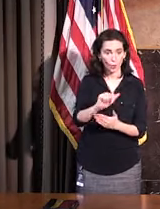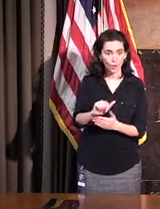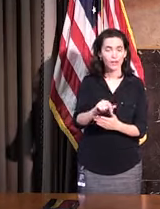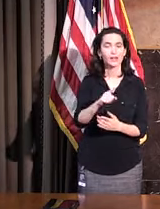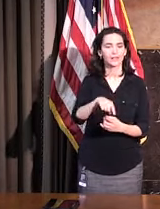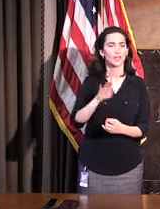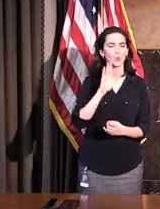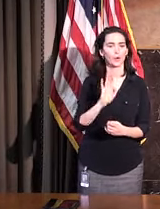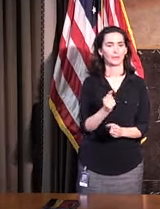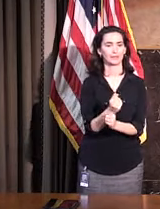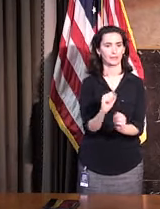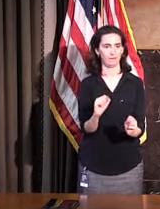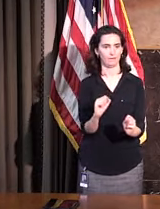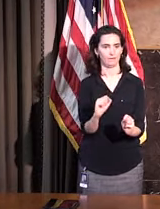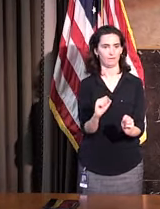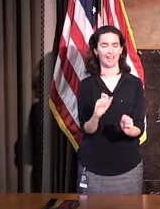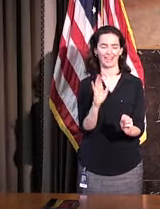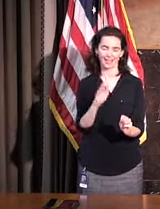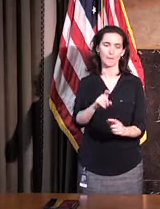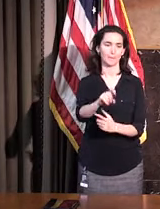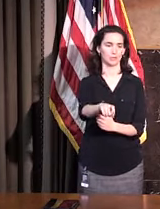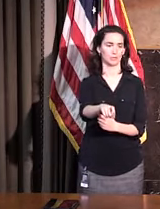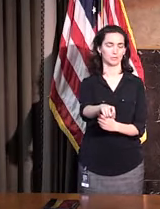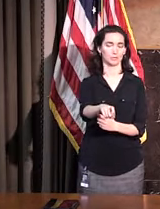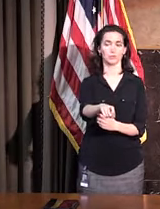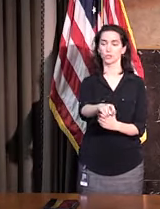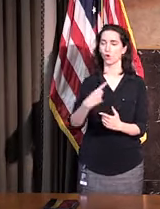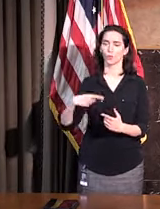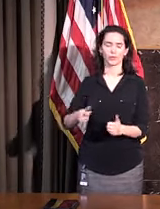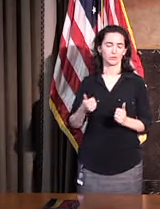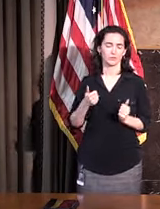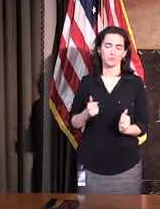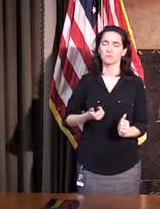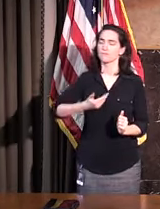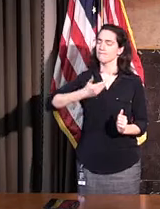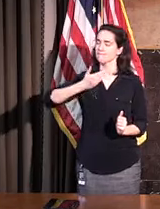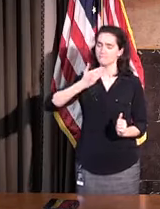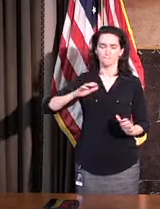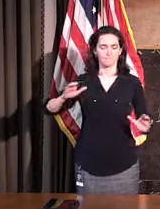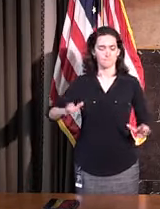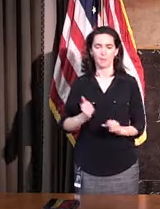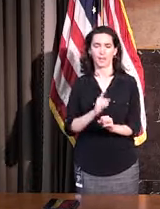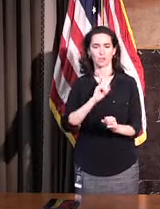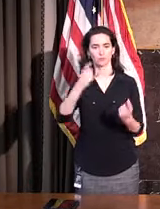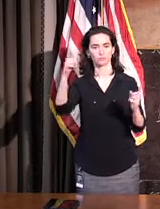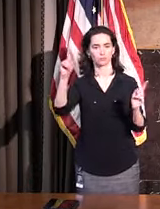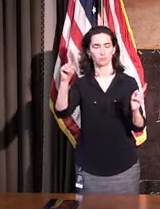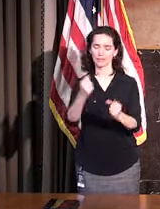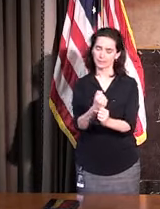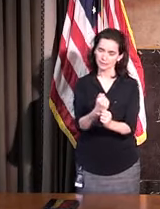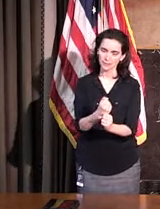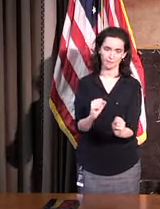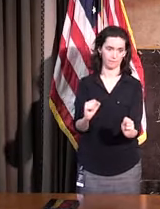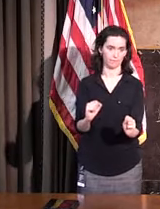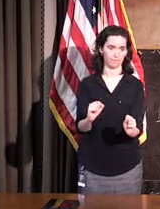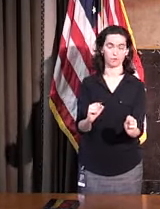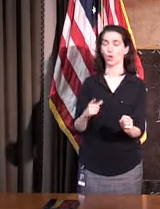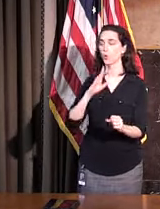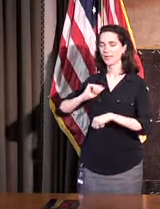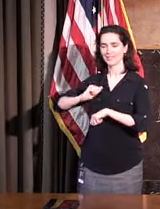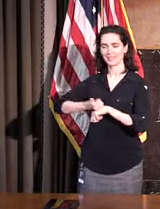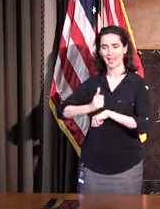safe. And we're going to do everything we can humanly possible to make sure that that happens. And we're going to have all of the systems